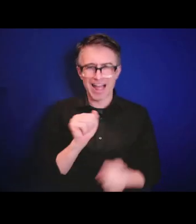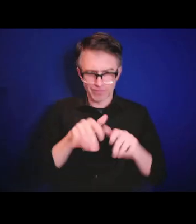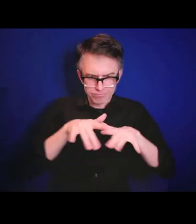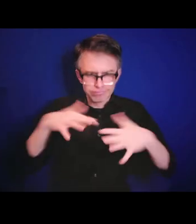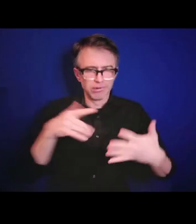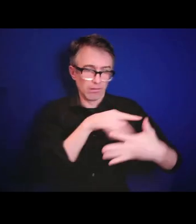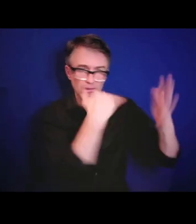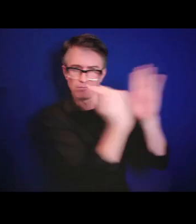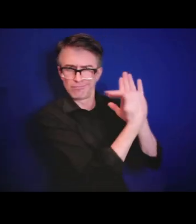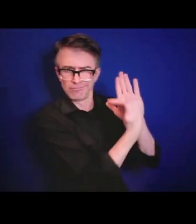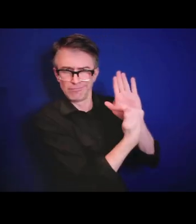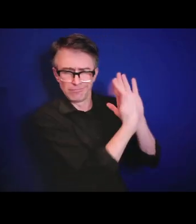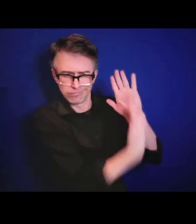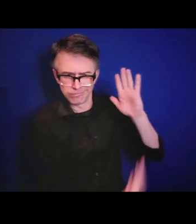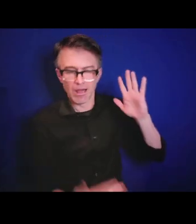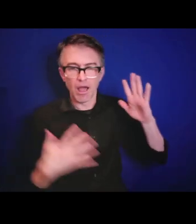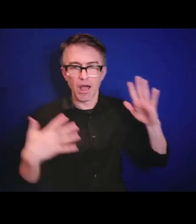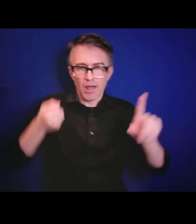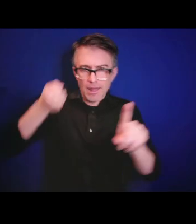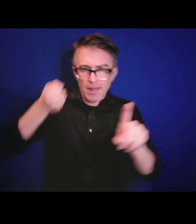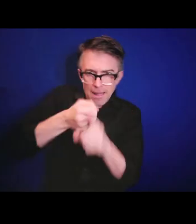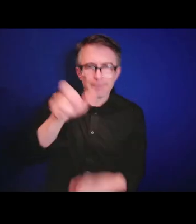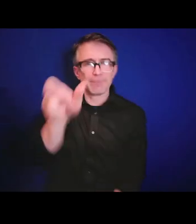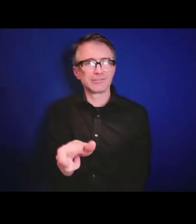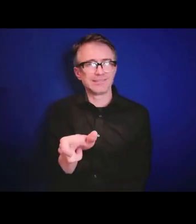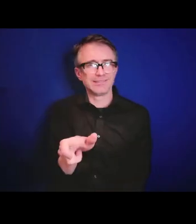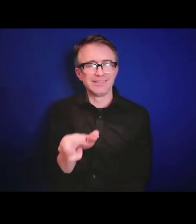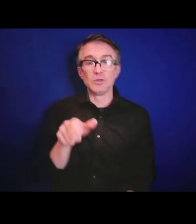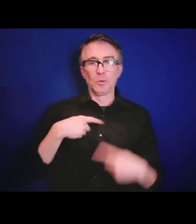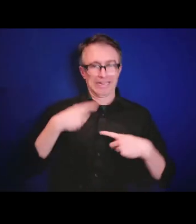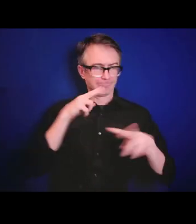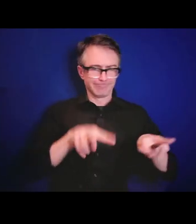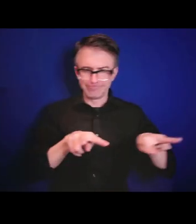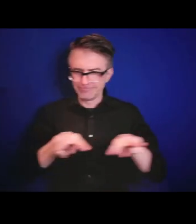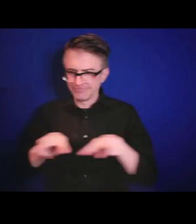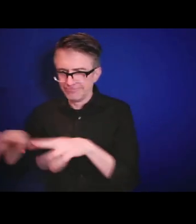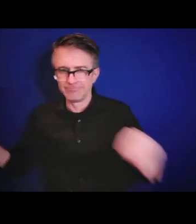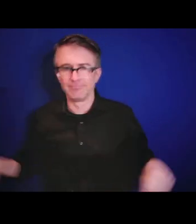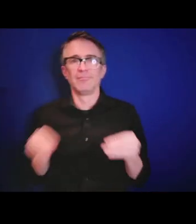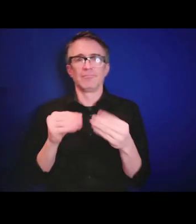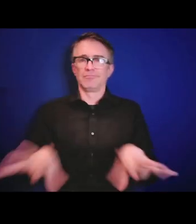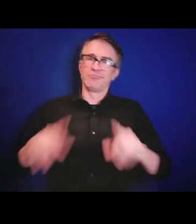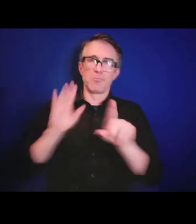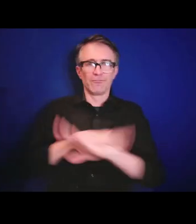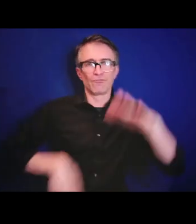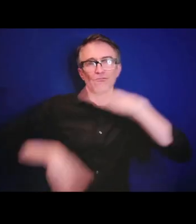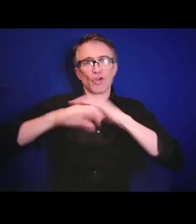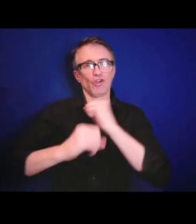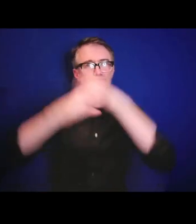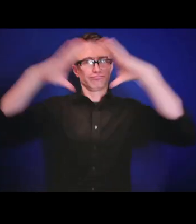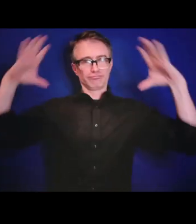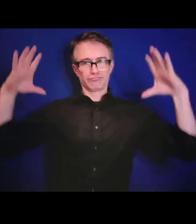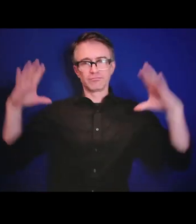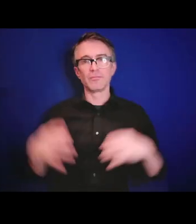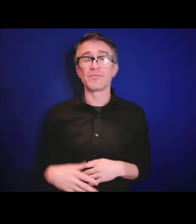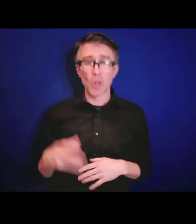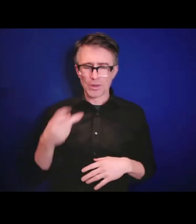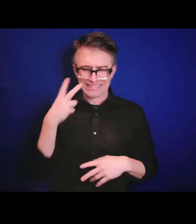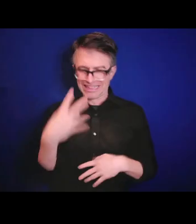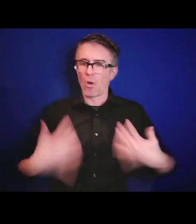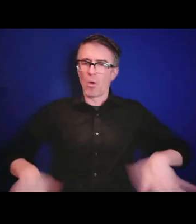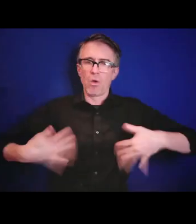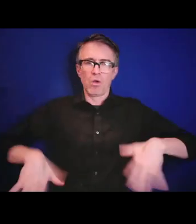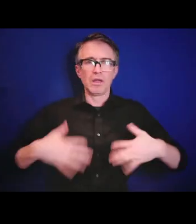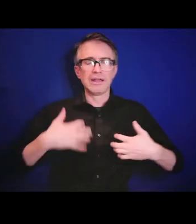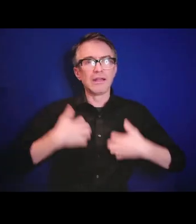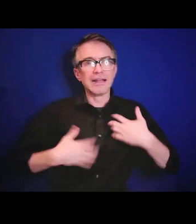key insights into how these overlapping identities can shape the lived experiences of people. And so